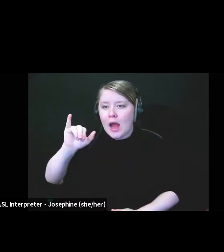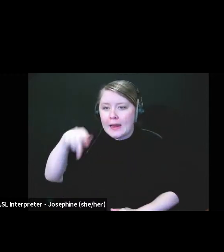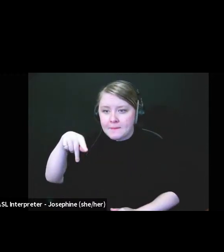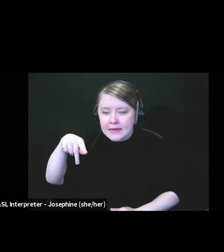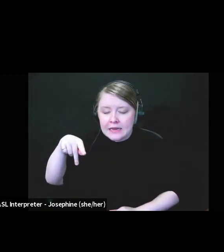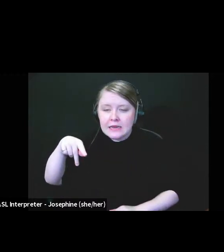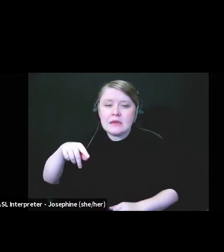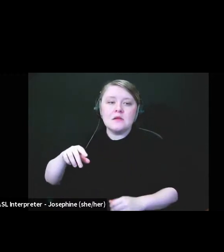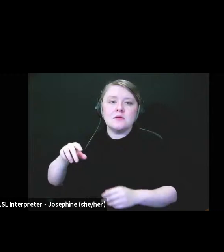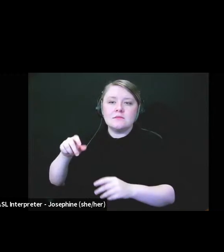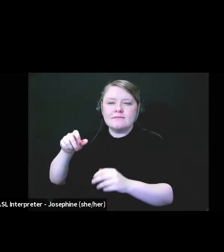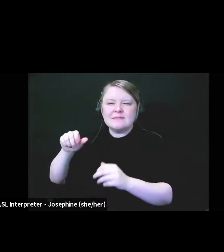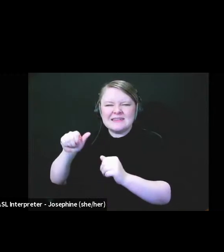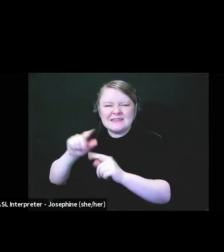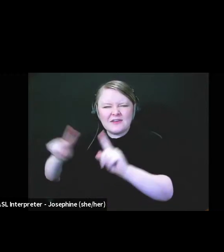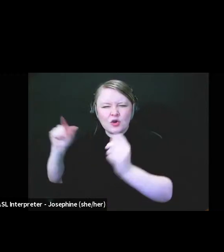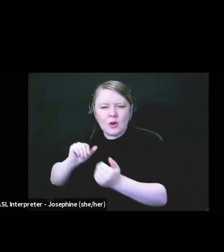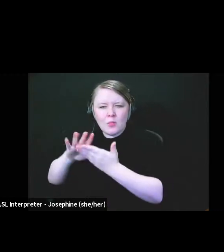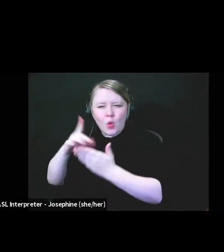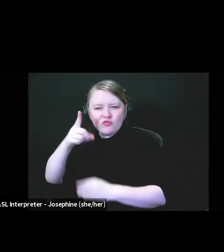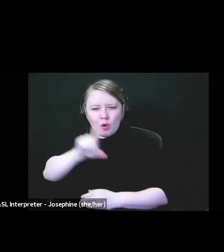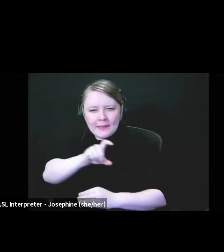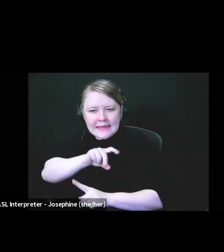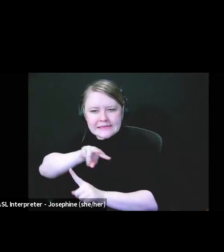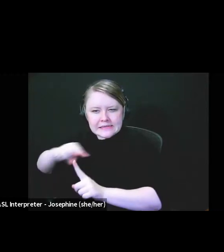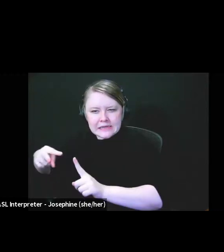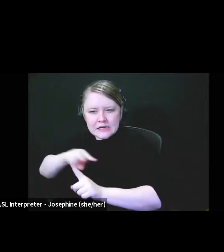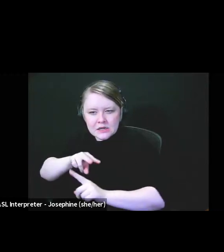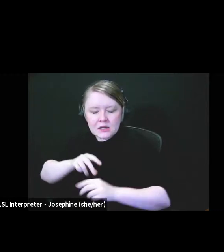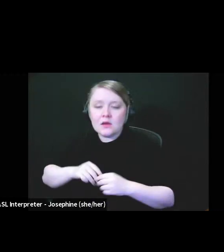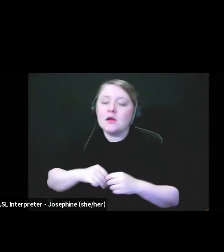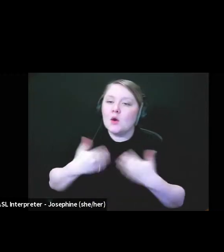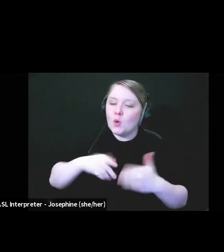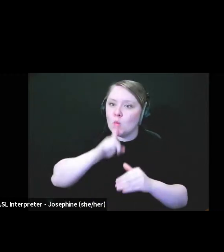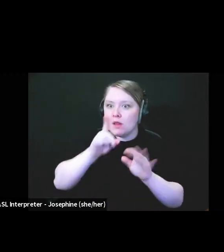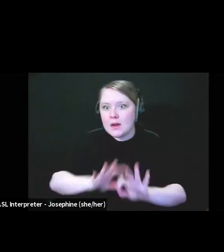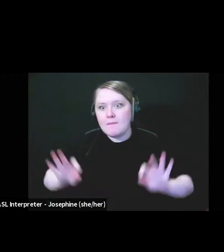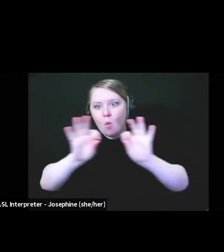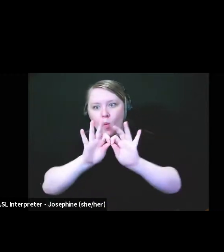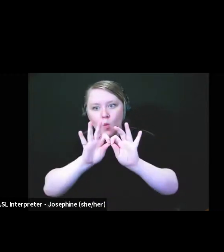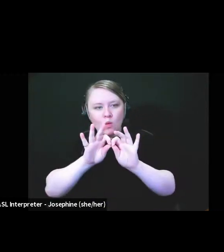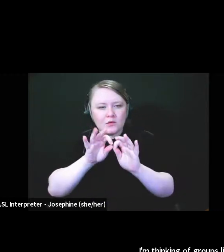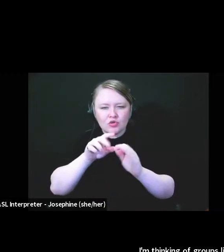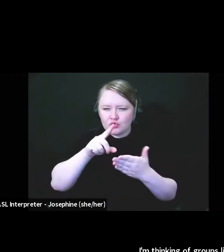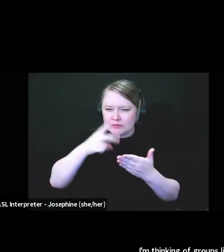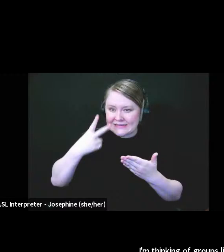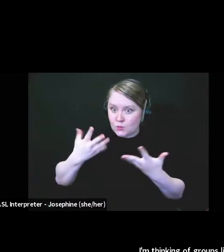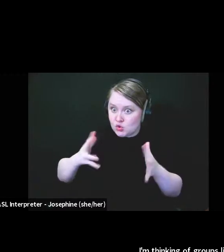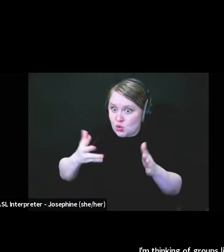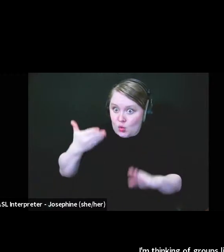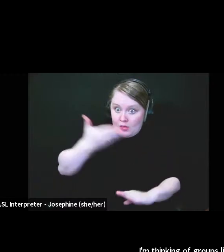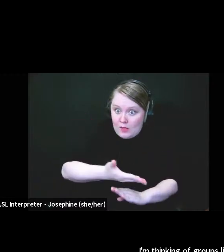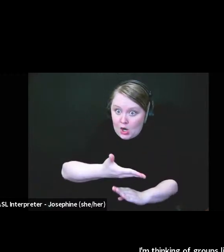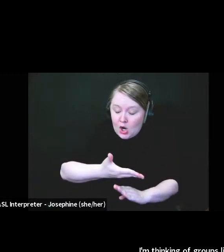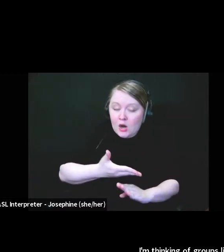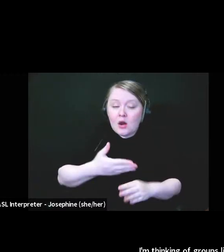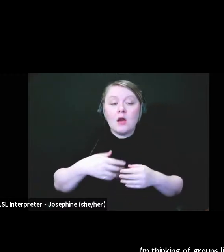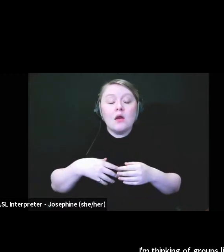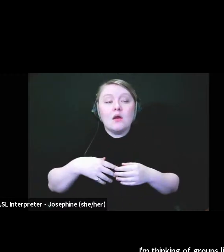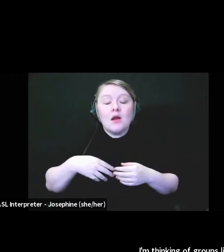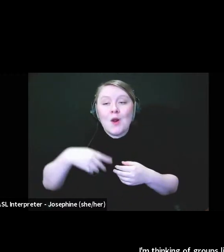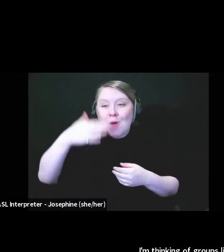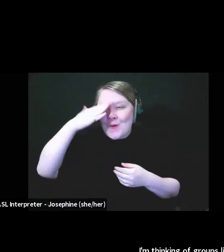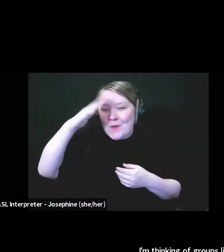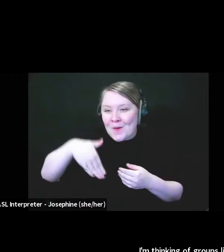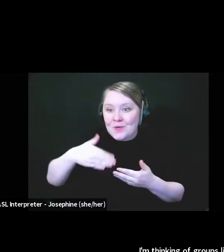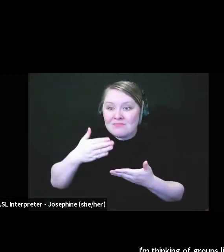to Policing. I think it's really important to check out what's already there, because what we know is that even if we're